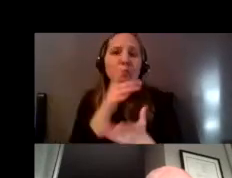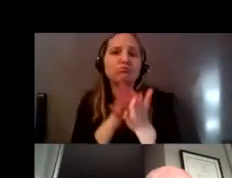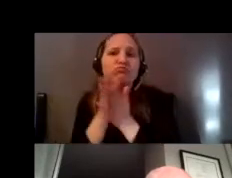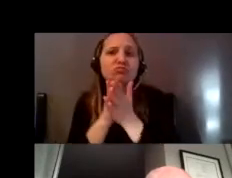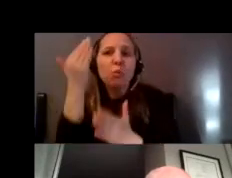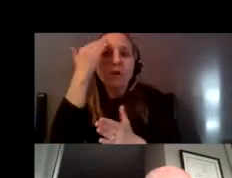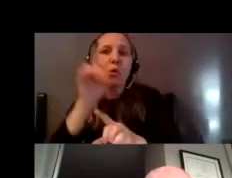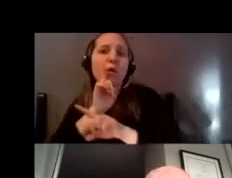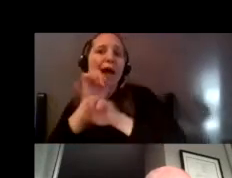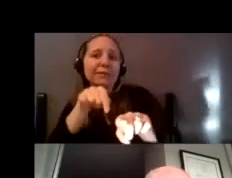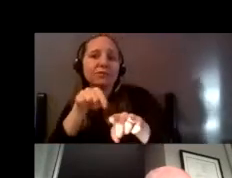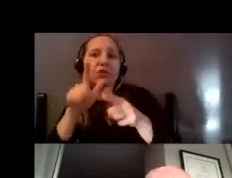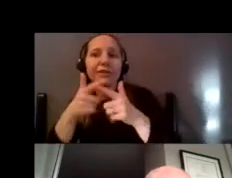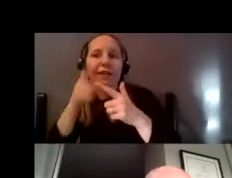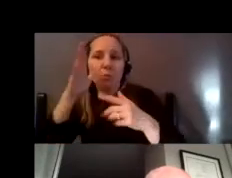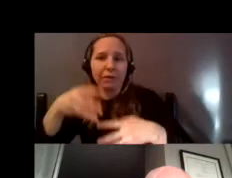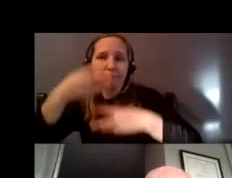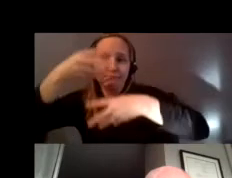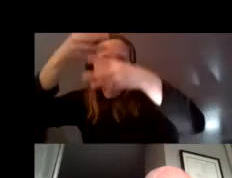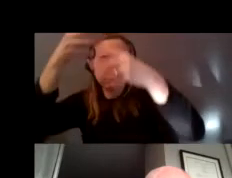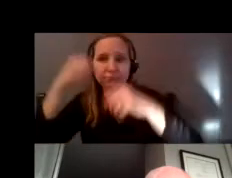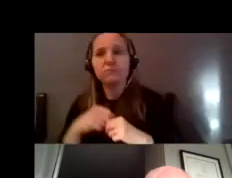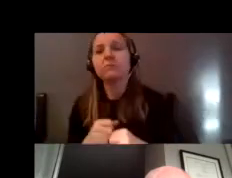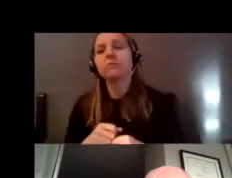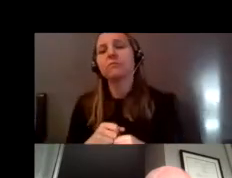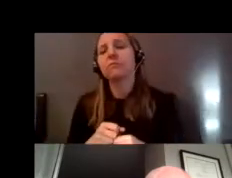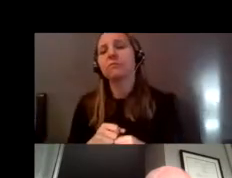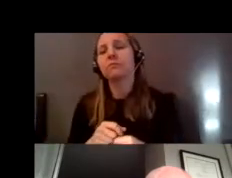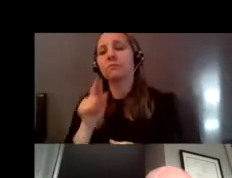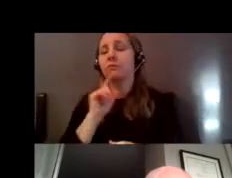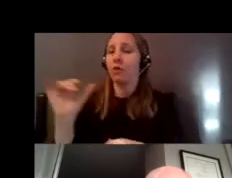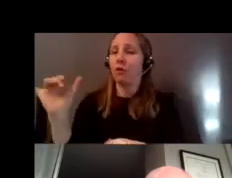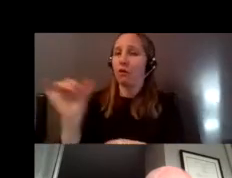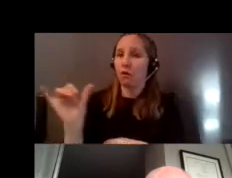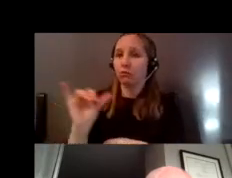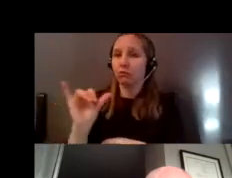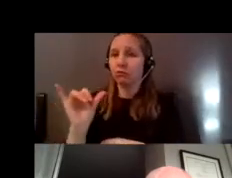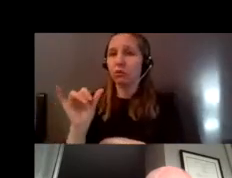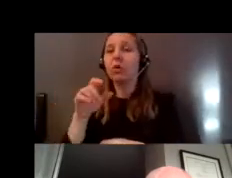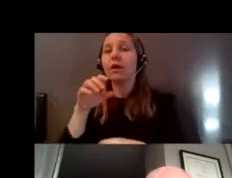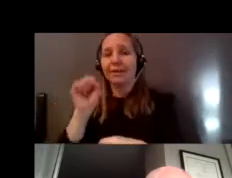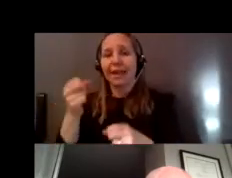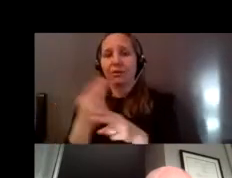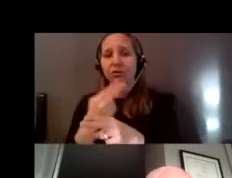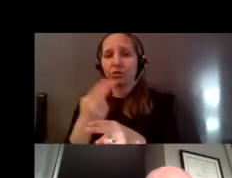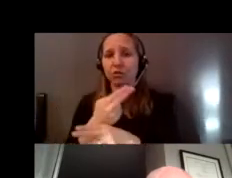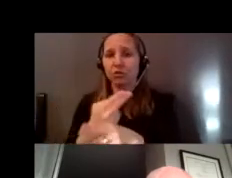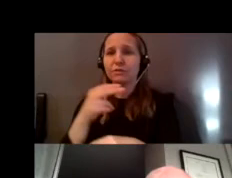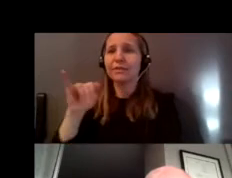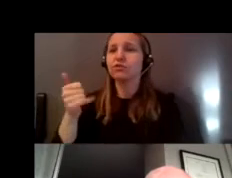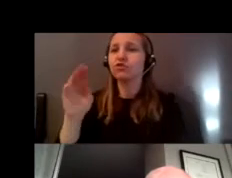rise to the top of the list. You can also engage in conversation during the event using the Padlet